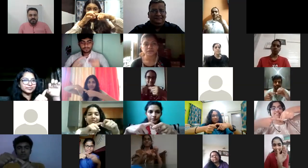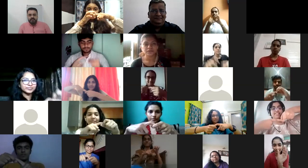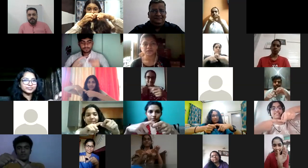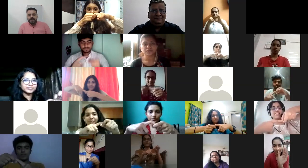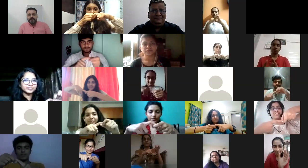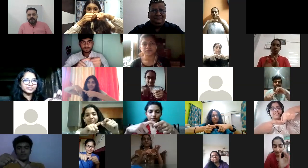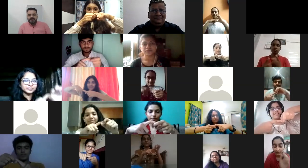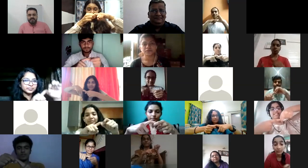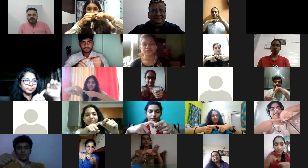alphabet D,